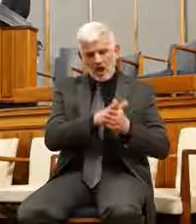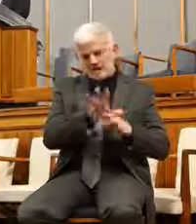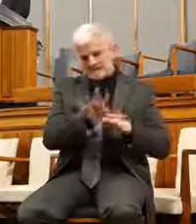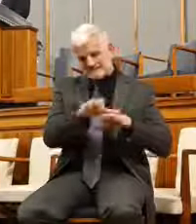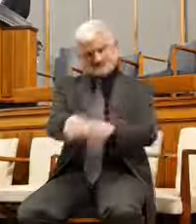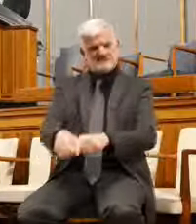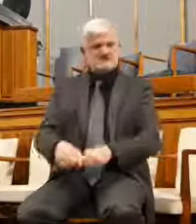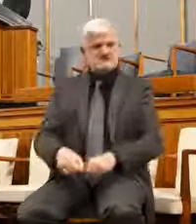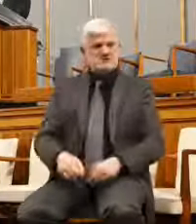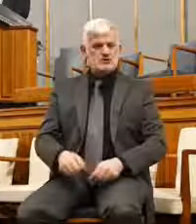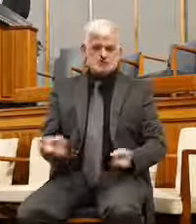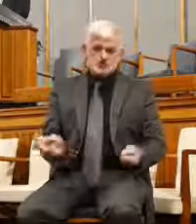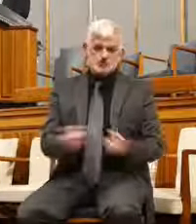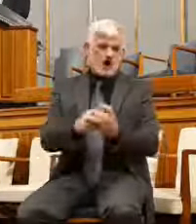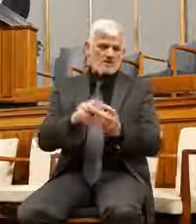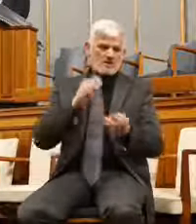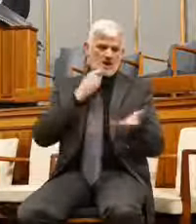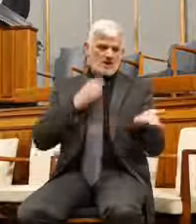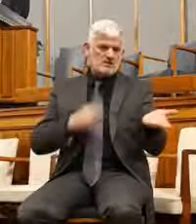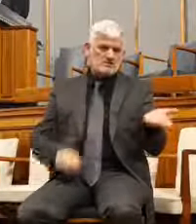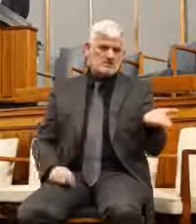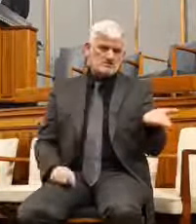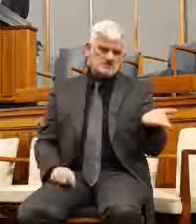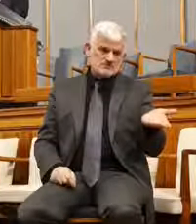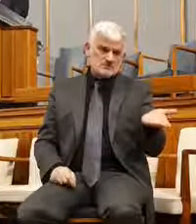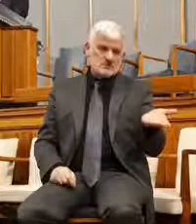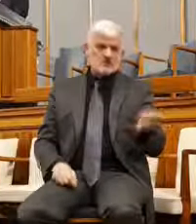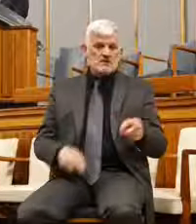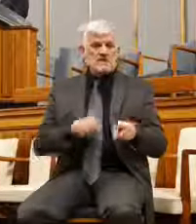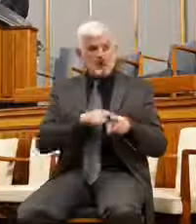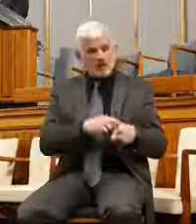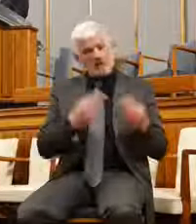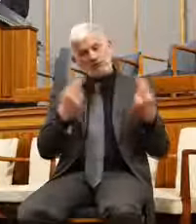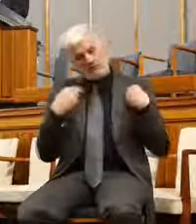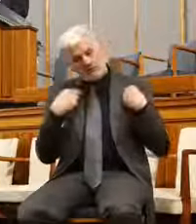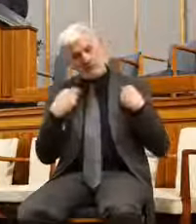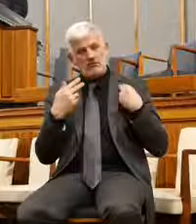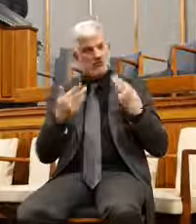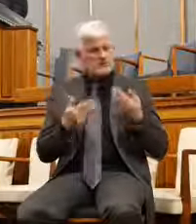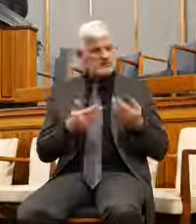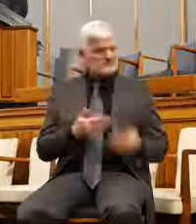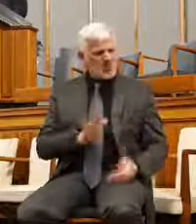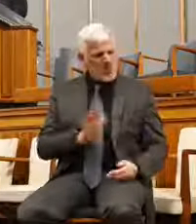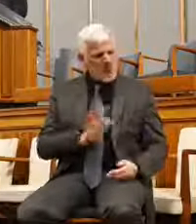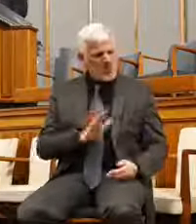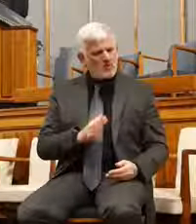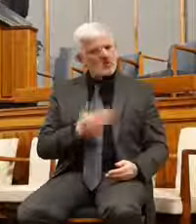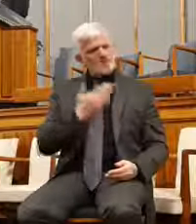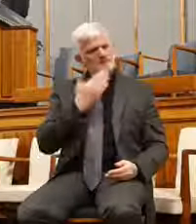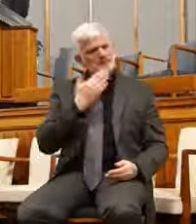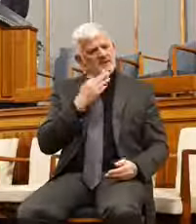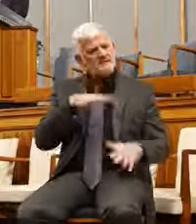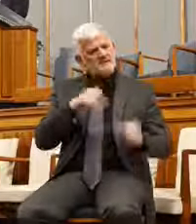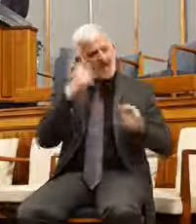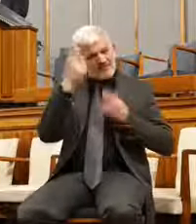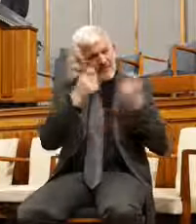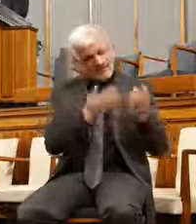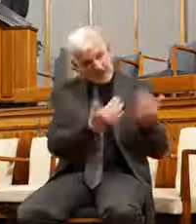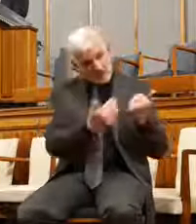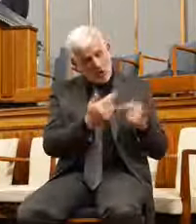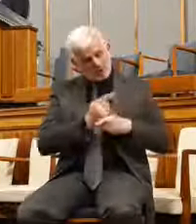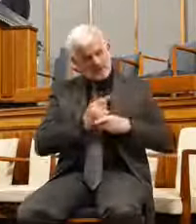be in its clutches, under its influence, following it, its passions. Think. Come and consider